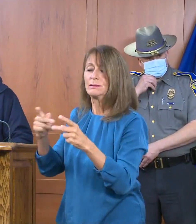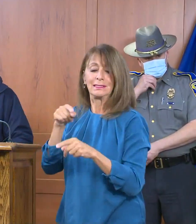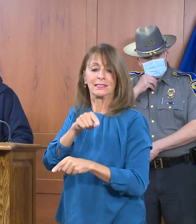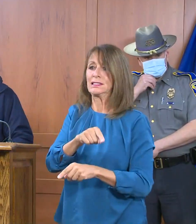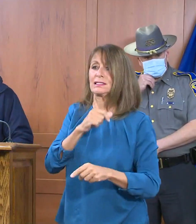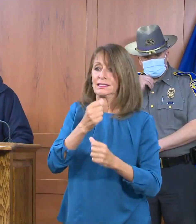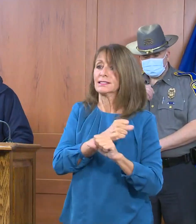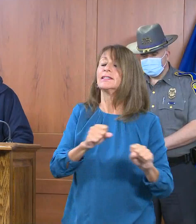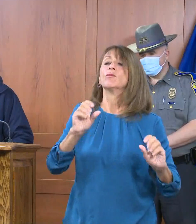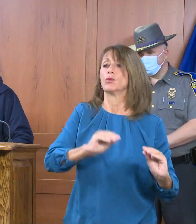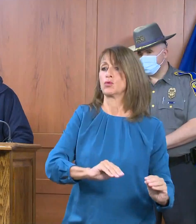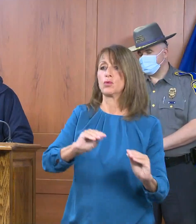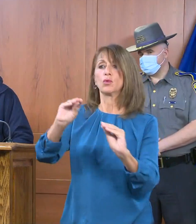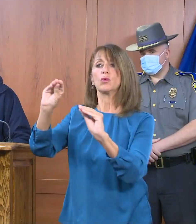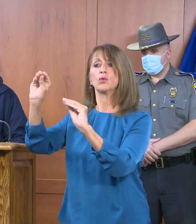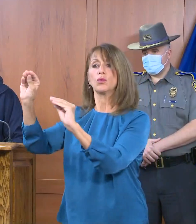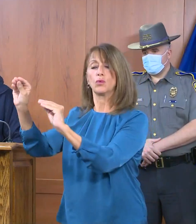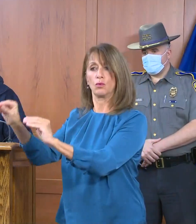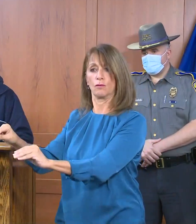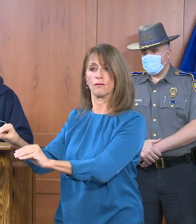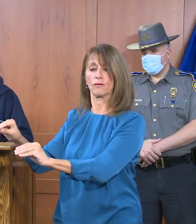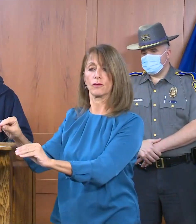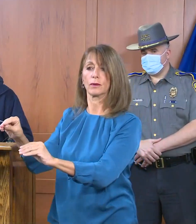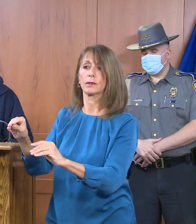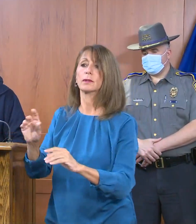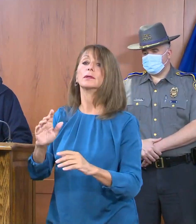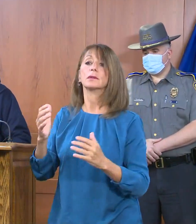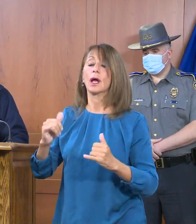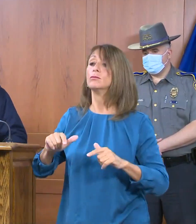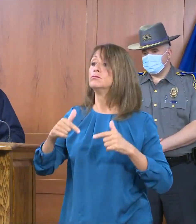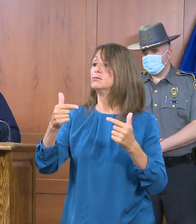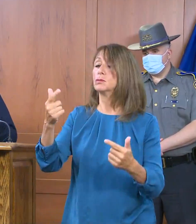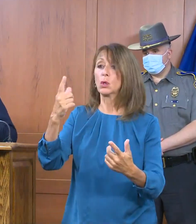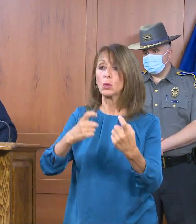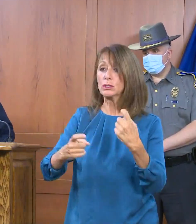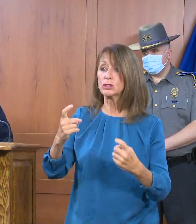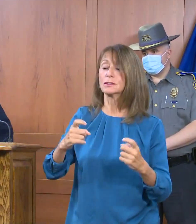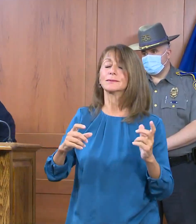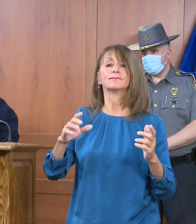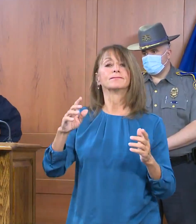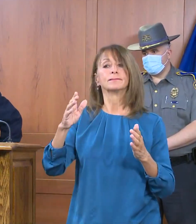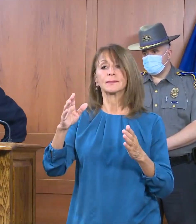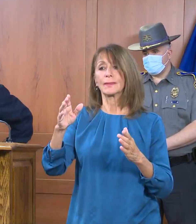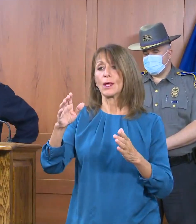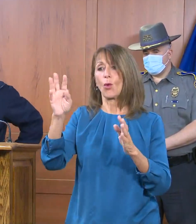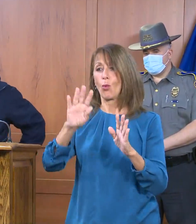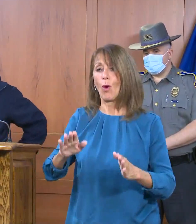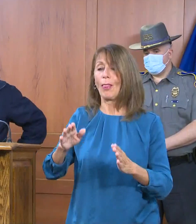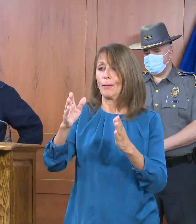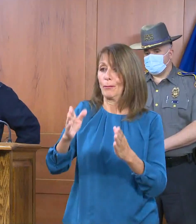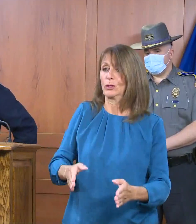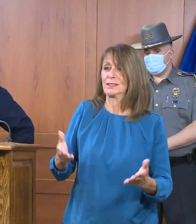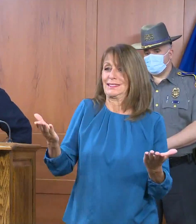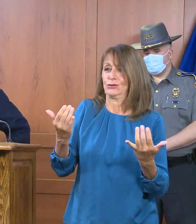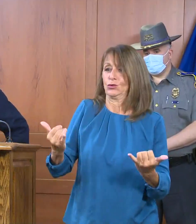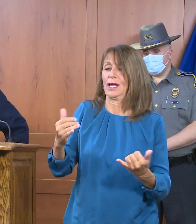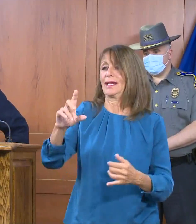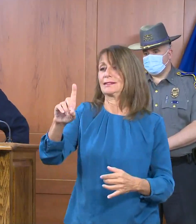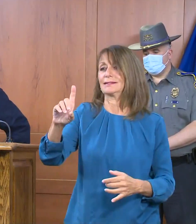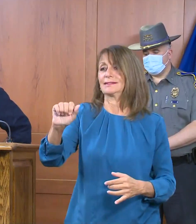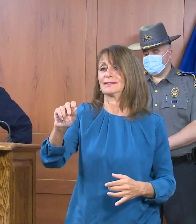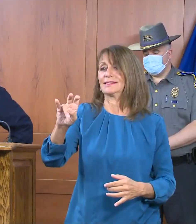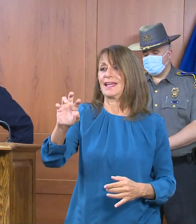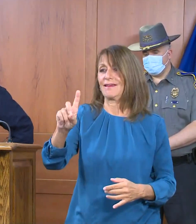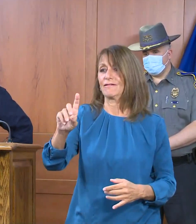well. And, you know, with that, we're happy to take your questions. I mentioned David Manning, National Weather Service,